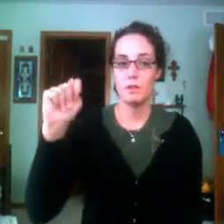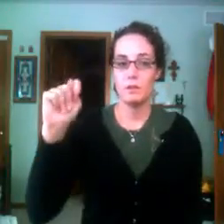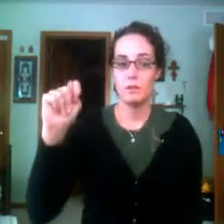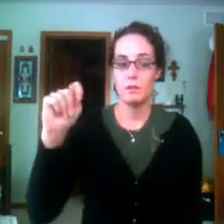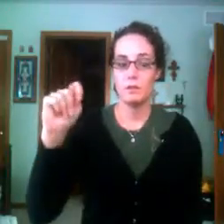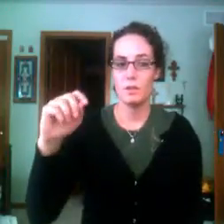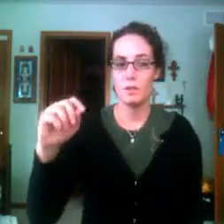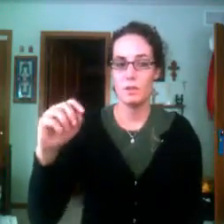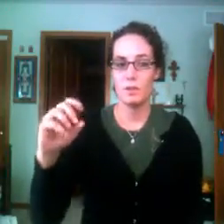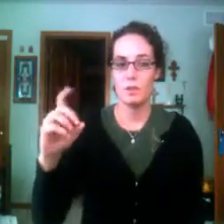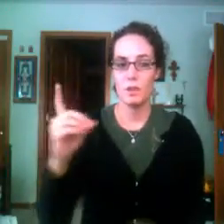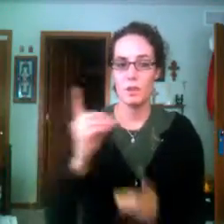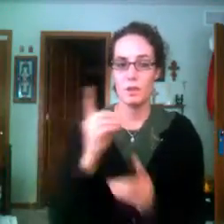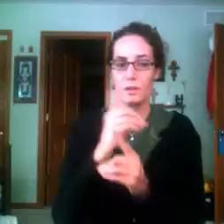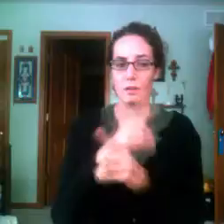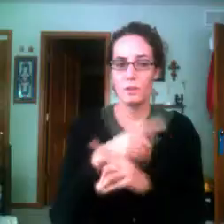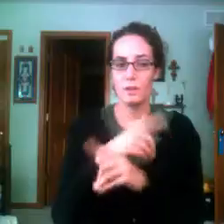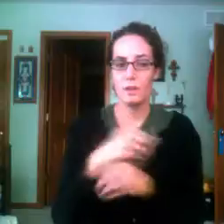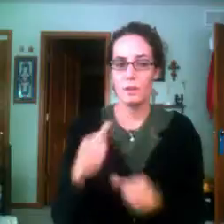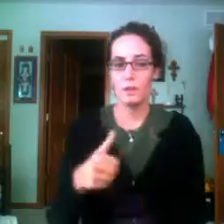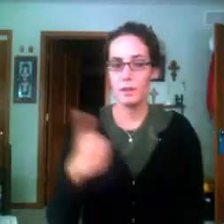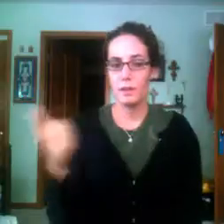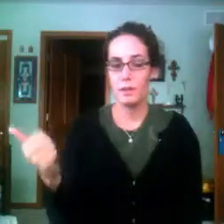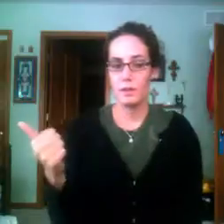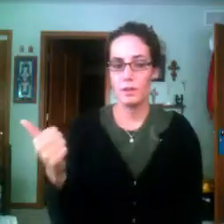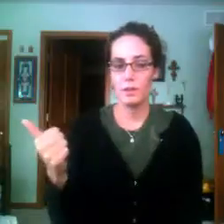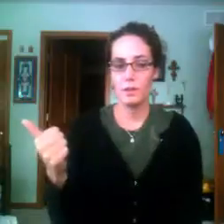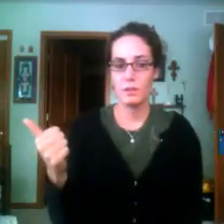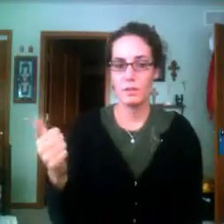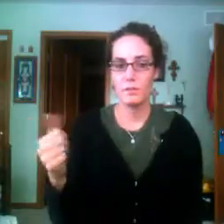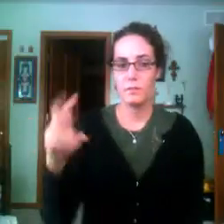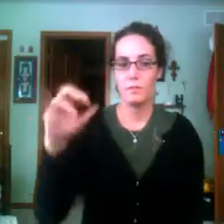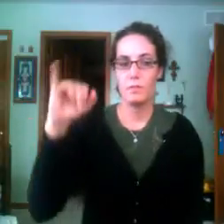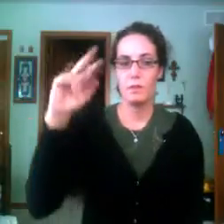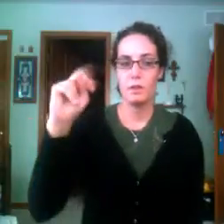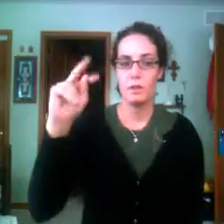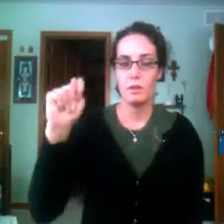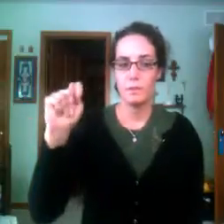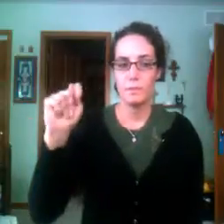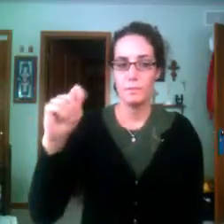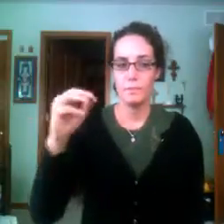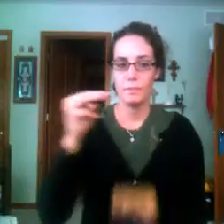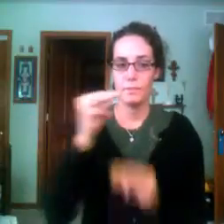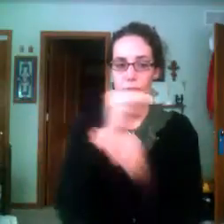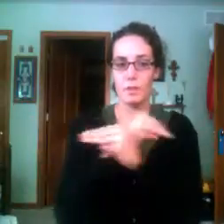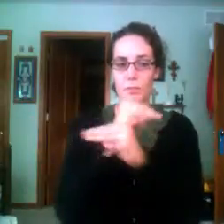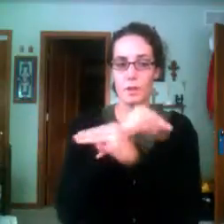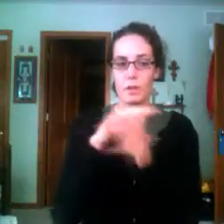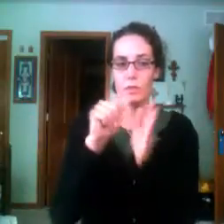Well, the divided part can't be 0, technicality. The math symbol is Q, for